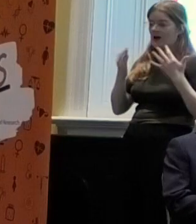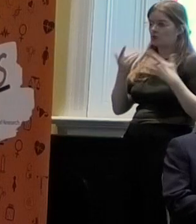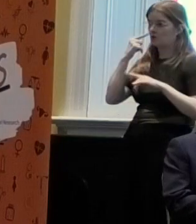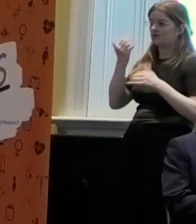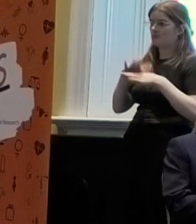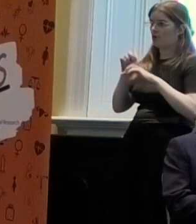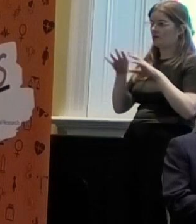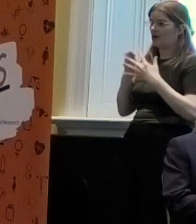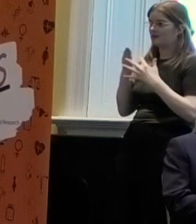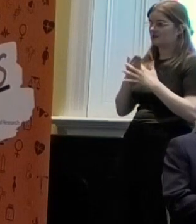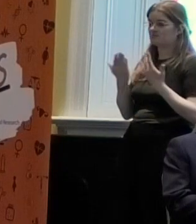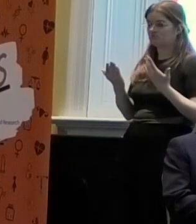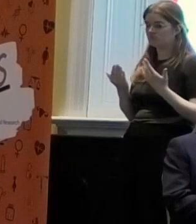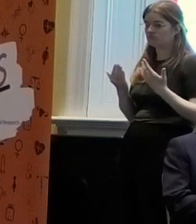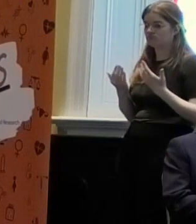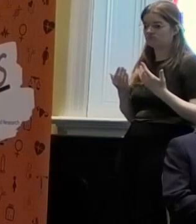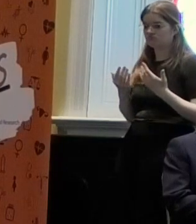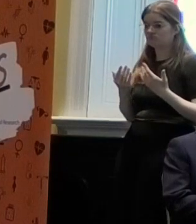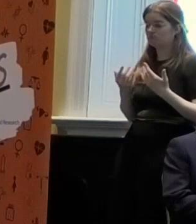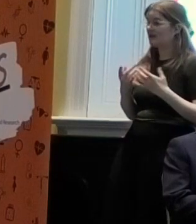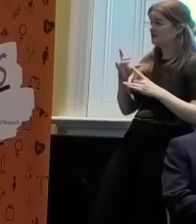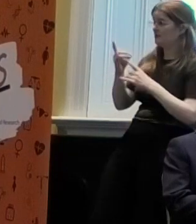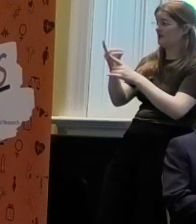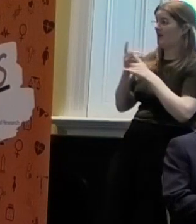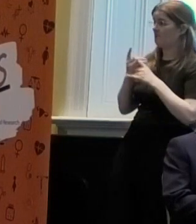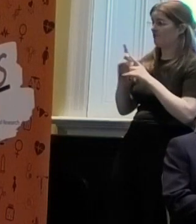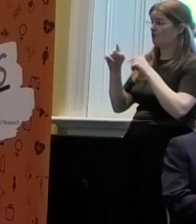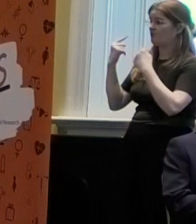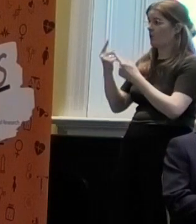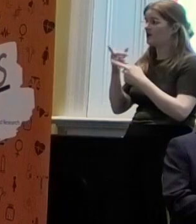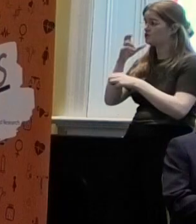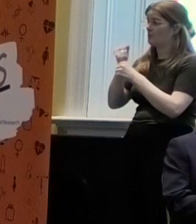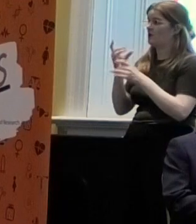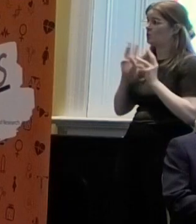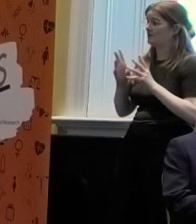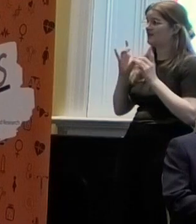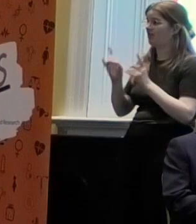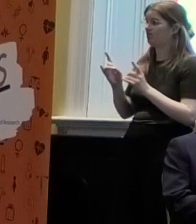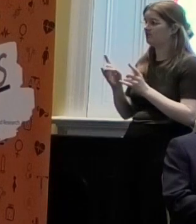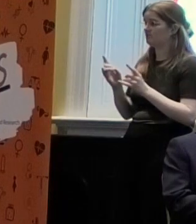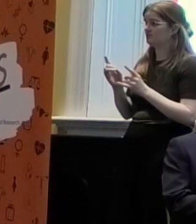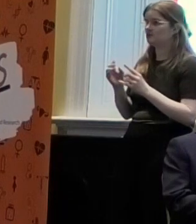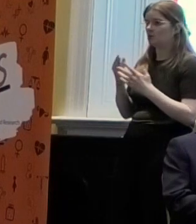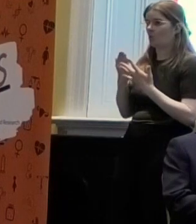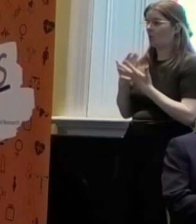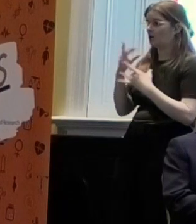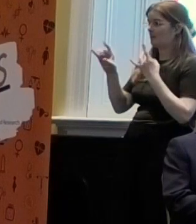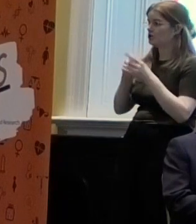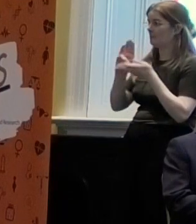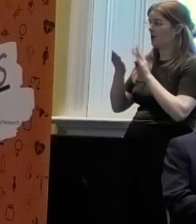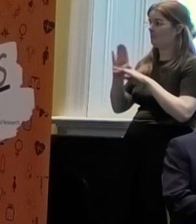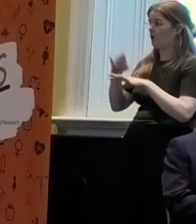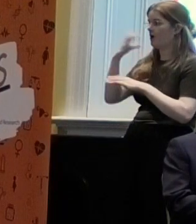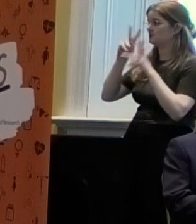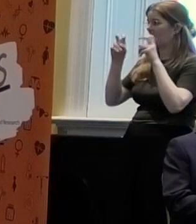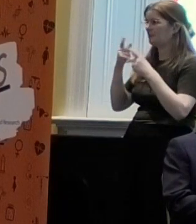And I suppose it has been helpful in the last while to talk about women's health, to move it up the agenda, but it would be great